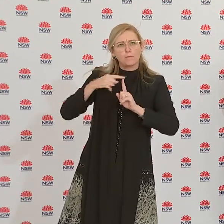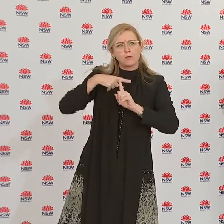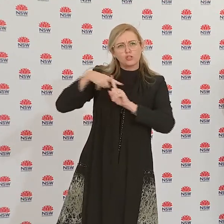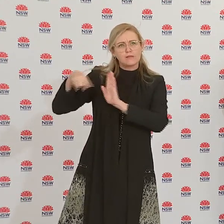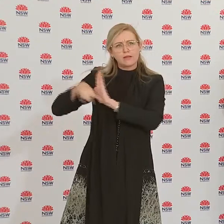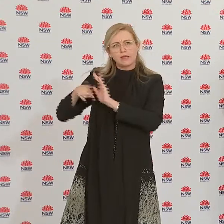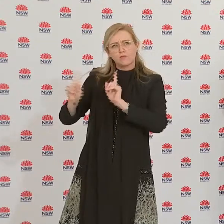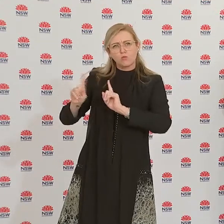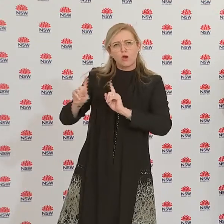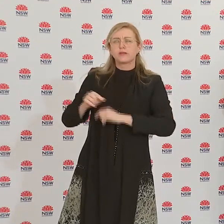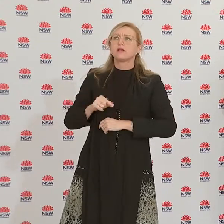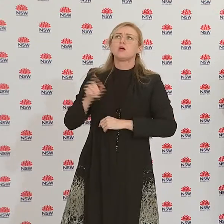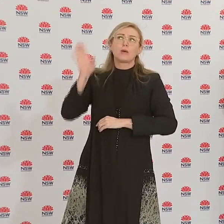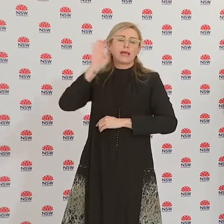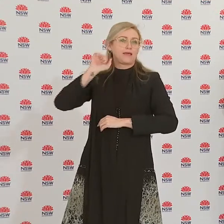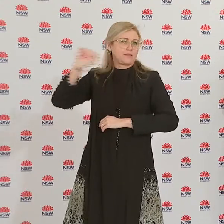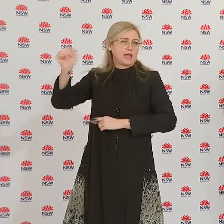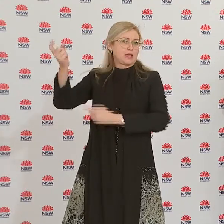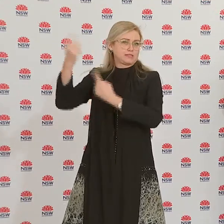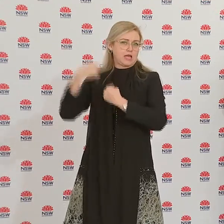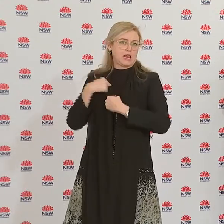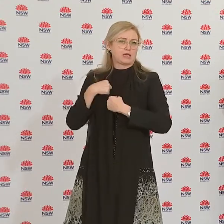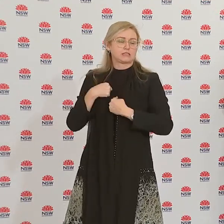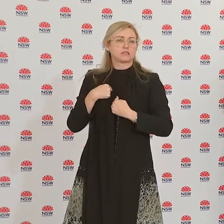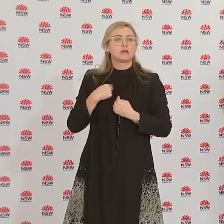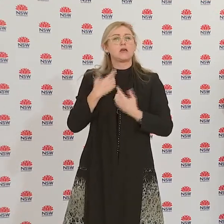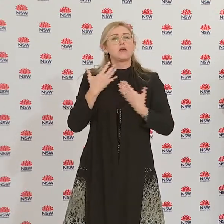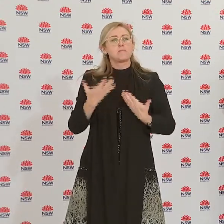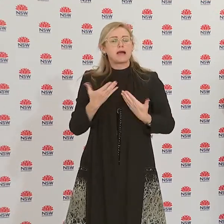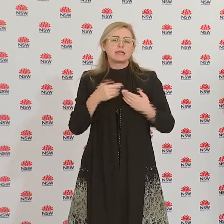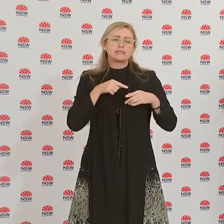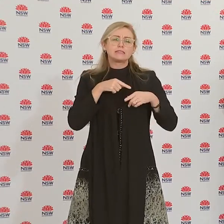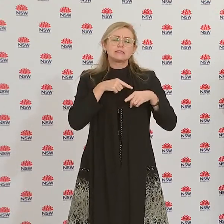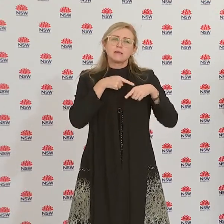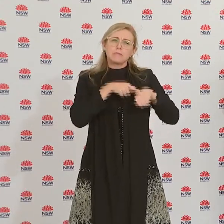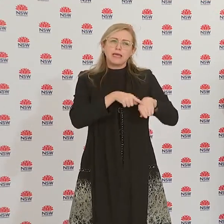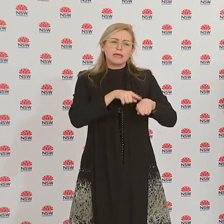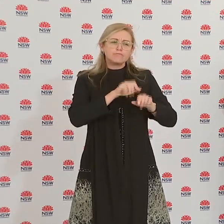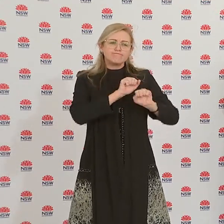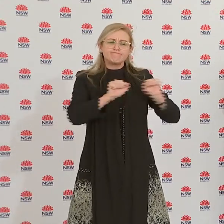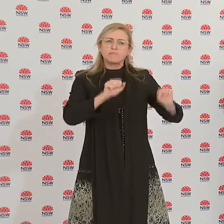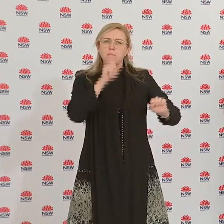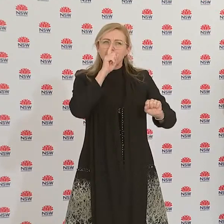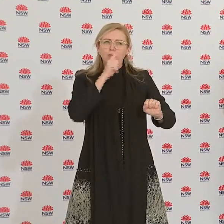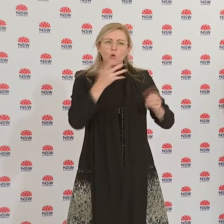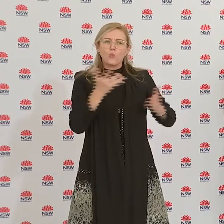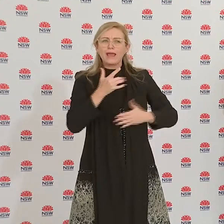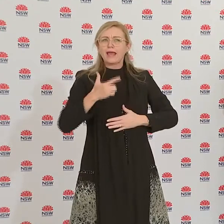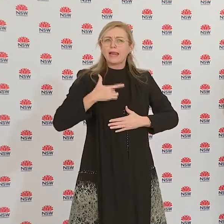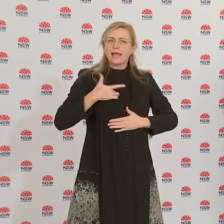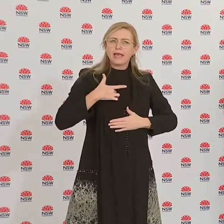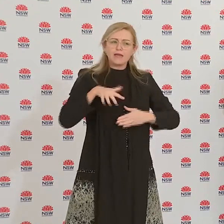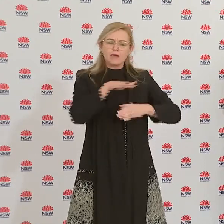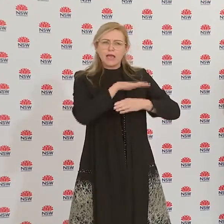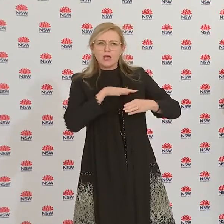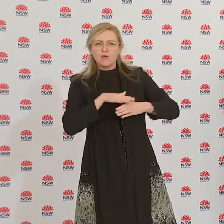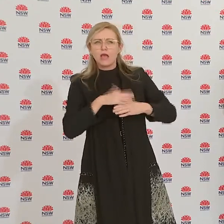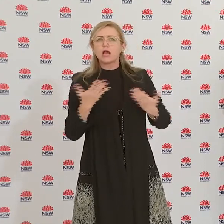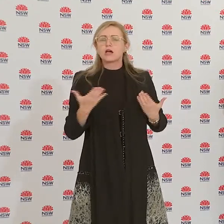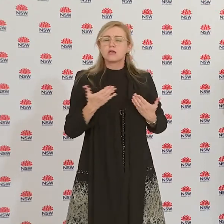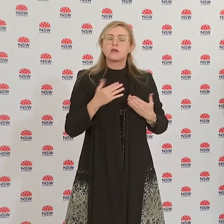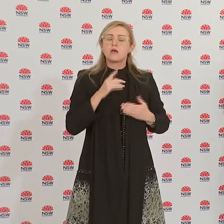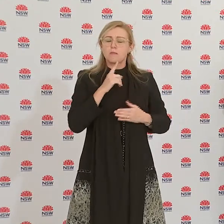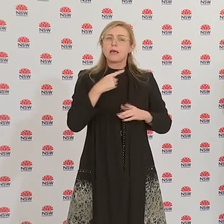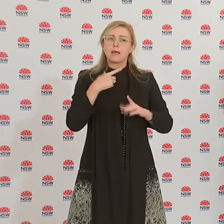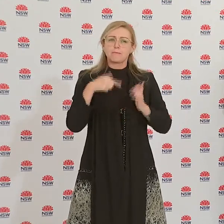personal considerations. They live in different parts of the city, their risk is different. And so for me, it's around informed consent.